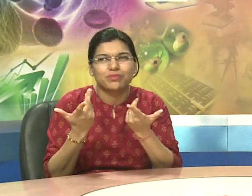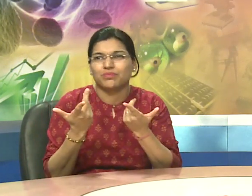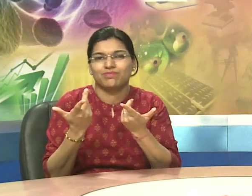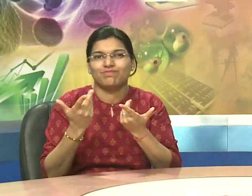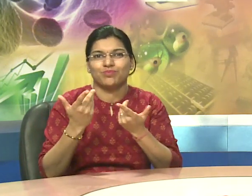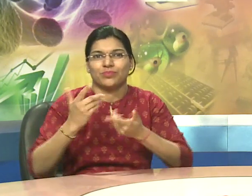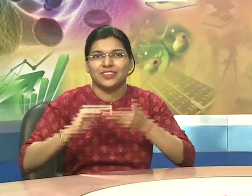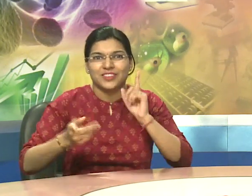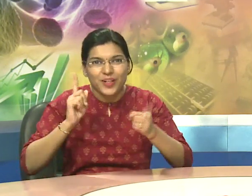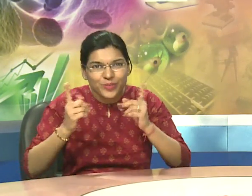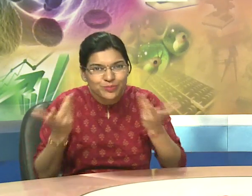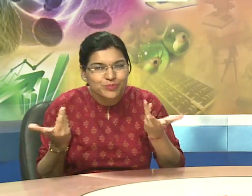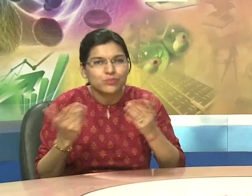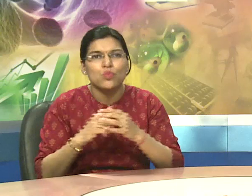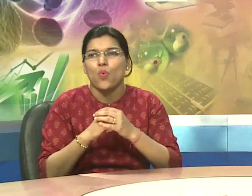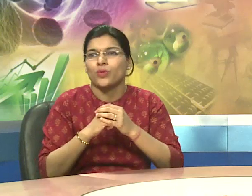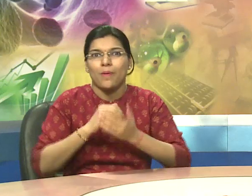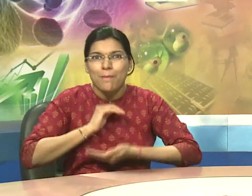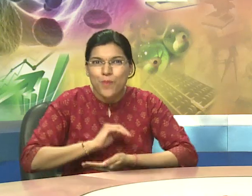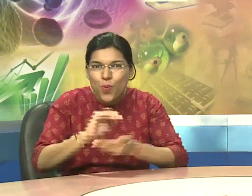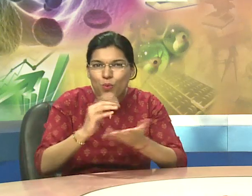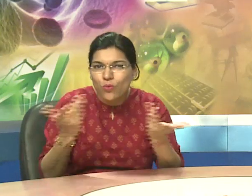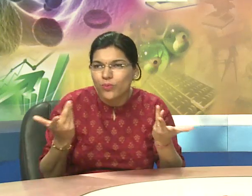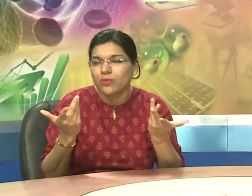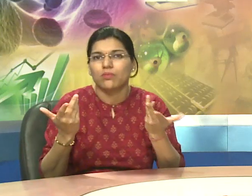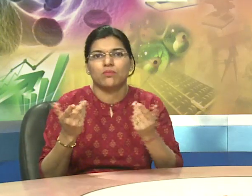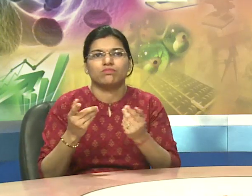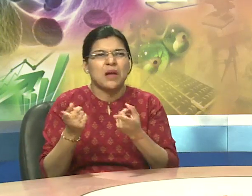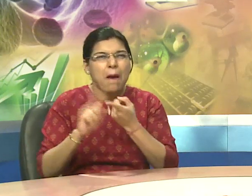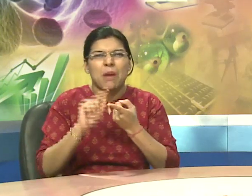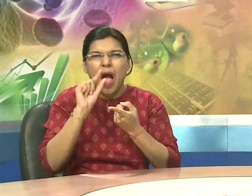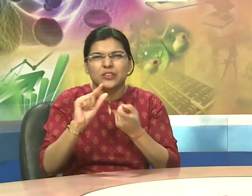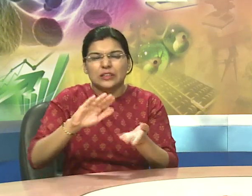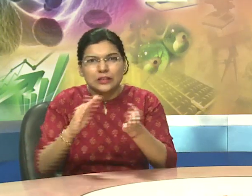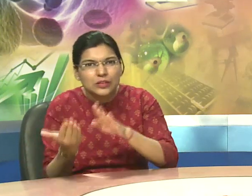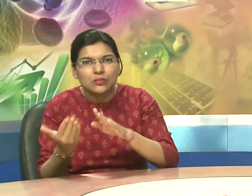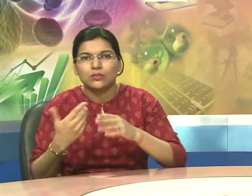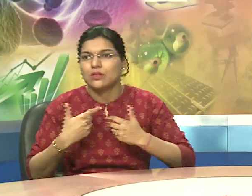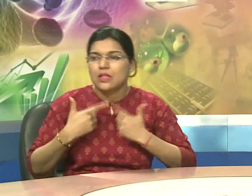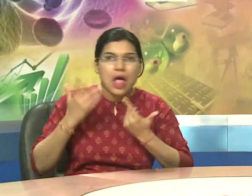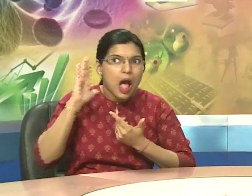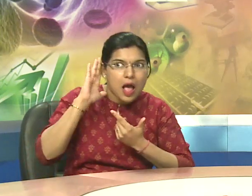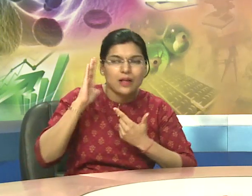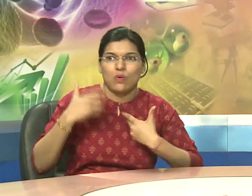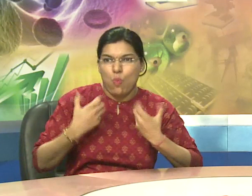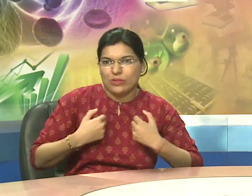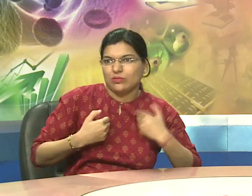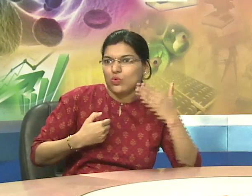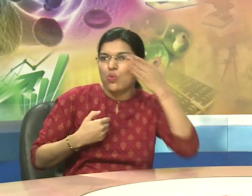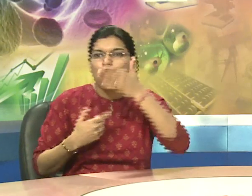example, if we listen the news of newborn baby, any death,